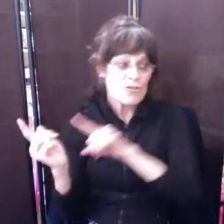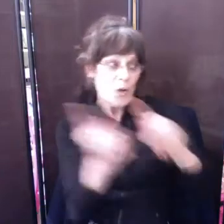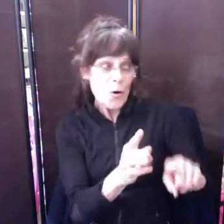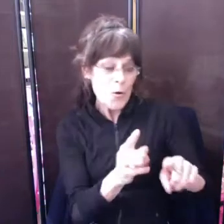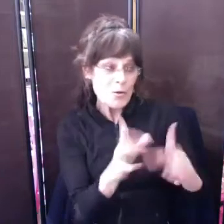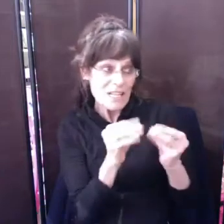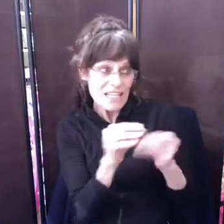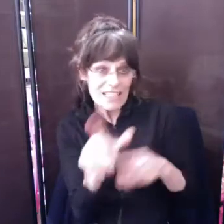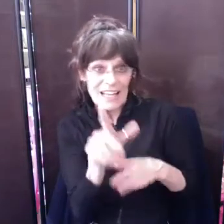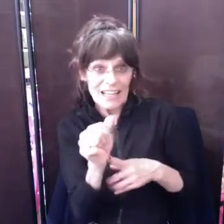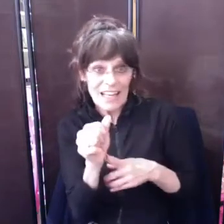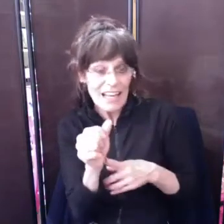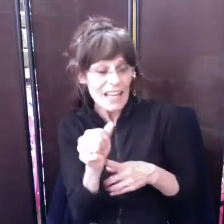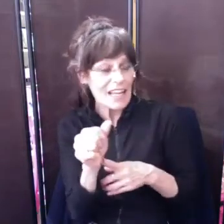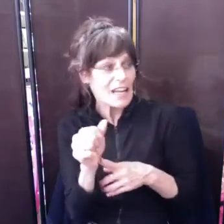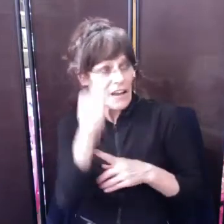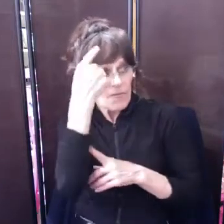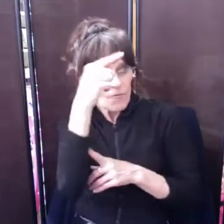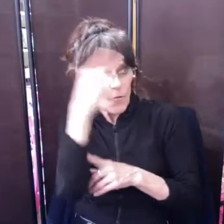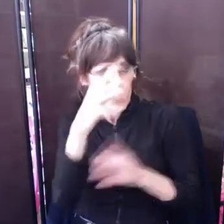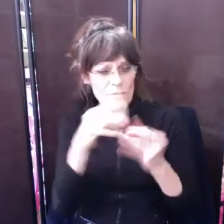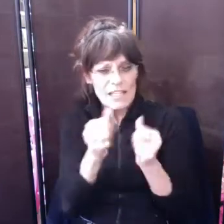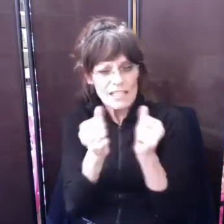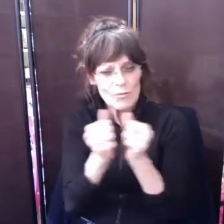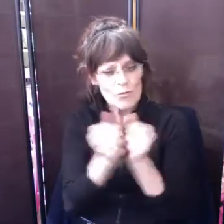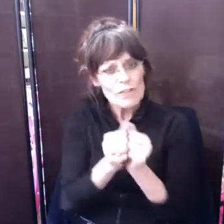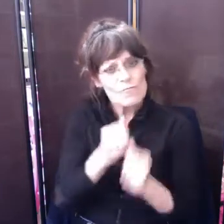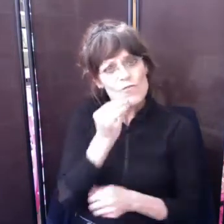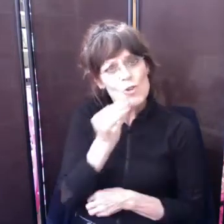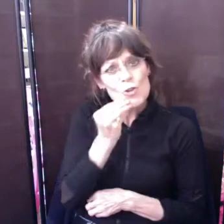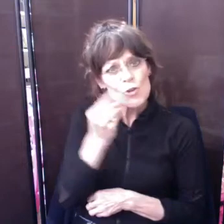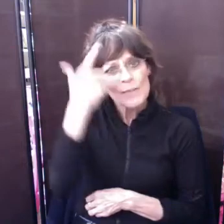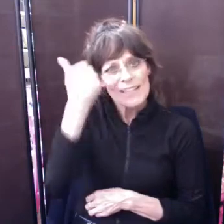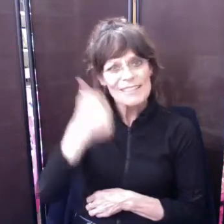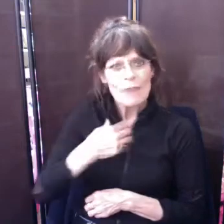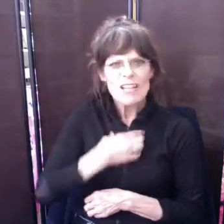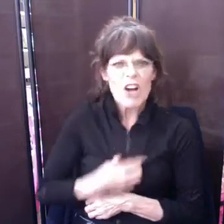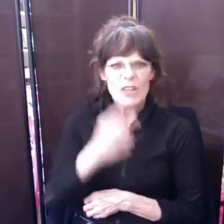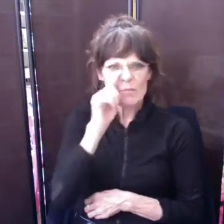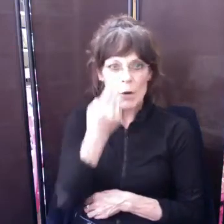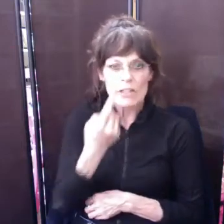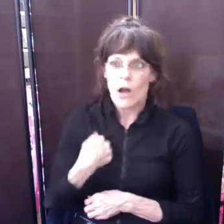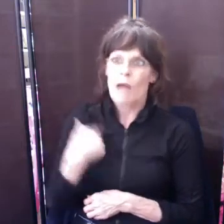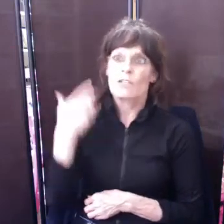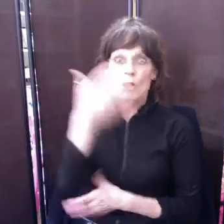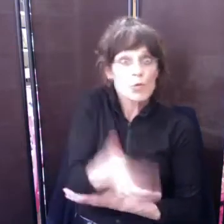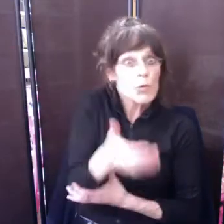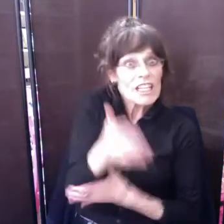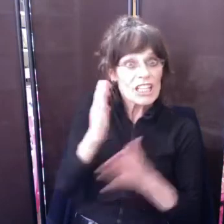snacks, you know, because I was hungry and poor. But anyway, so I was the greeter at this huge meeting. Everybody came to Wilshire, young, old,